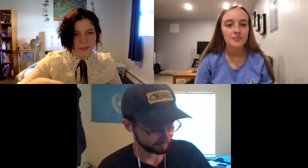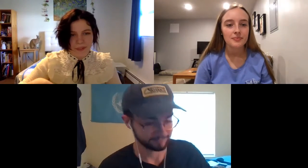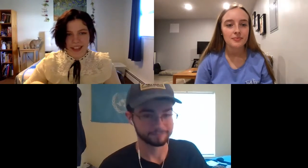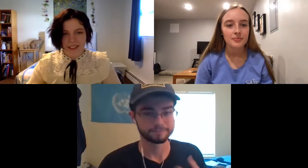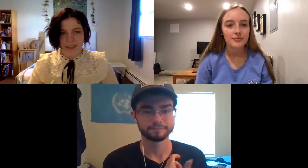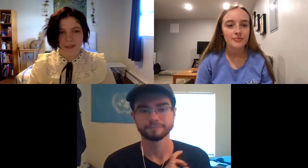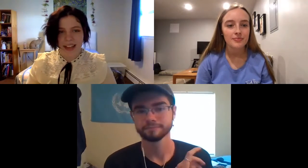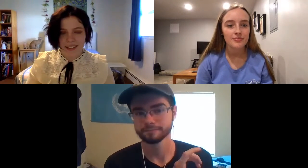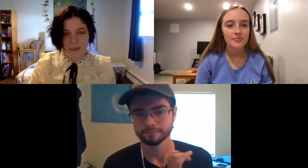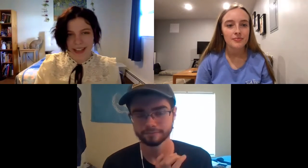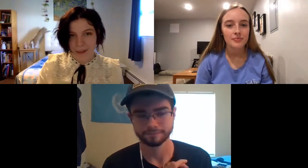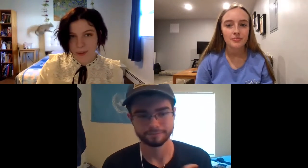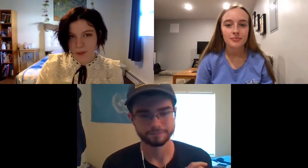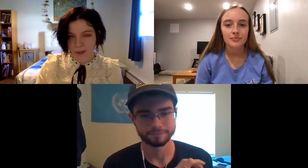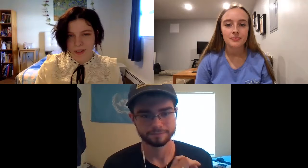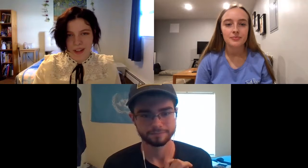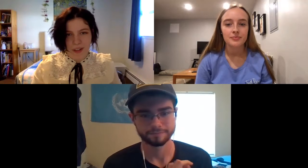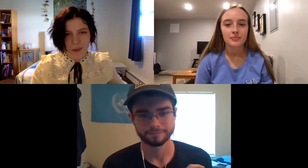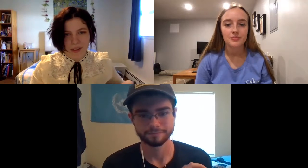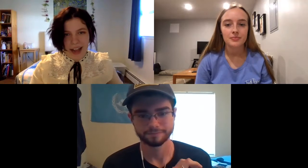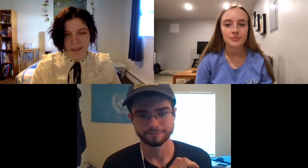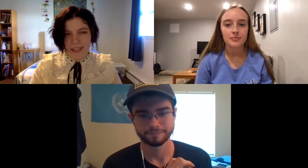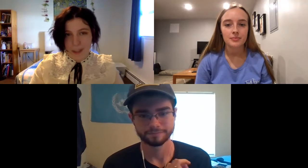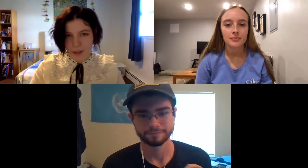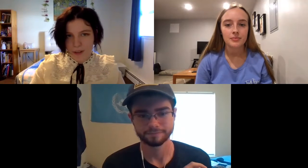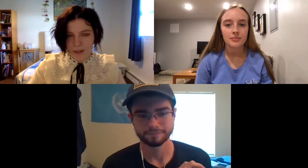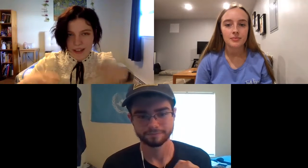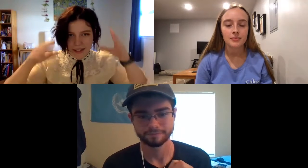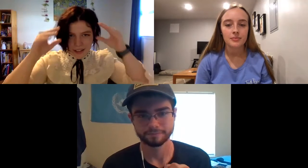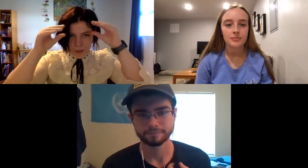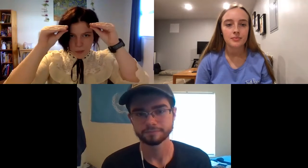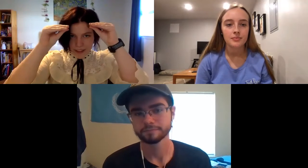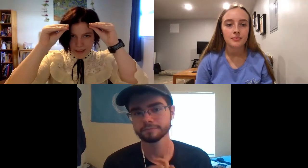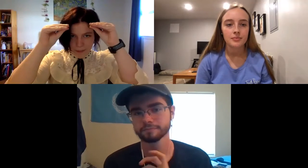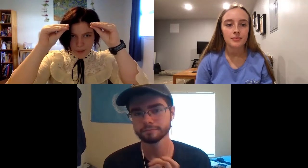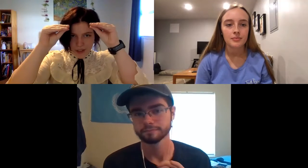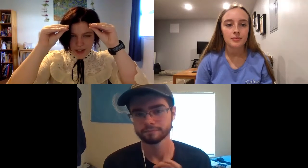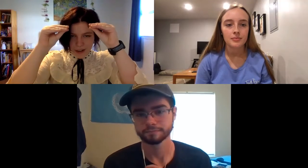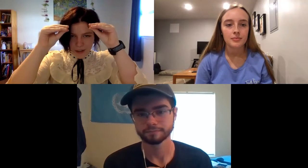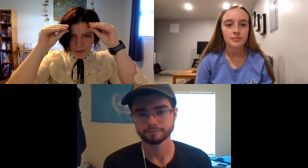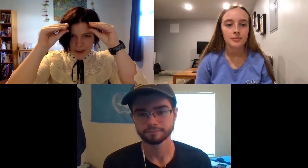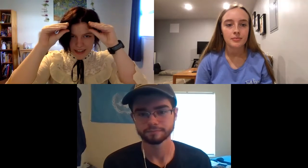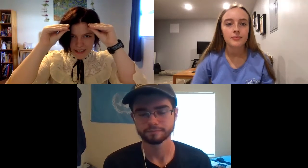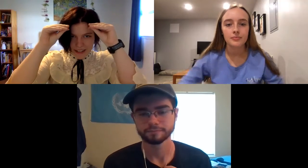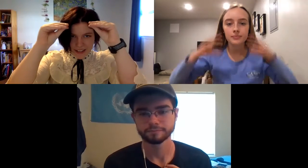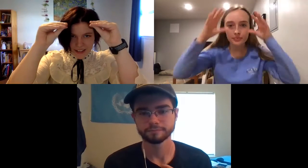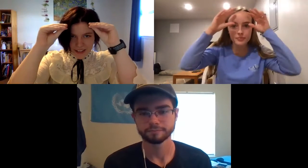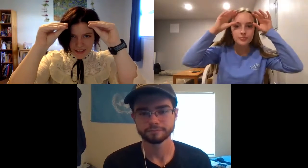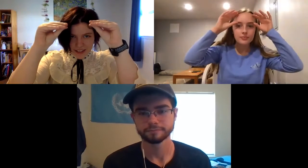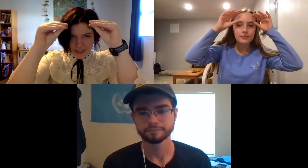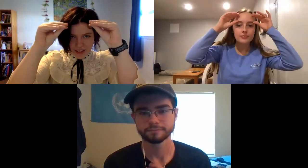Okay. So next we have student. So we're going to have teacher. It's like you're pulling the information out of your brain.